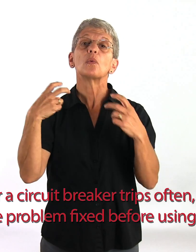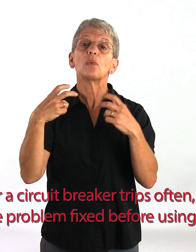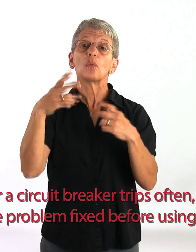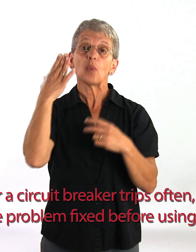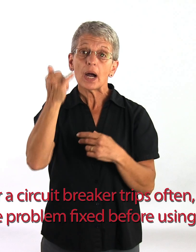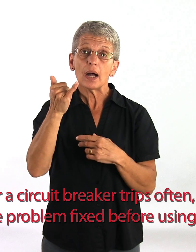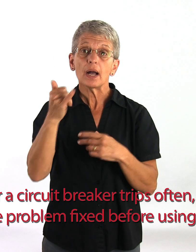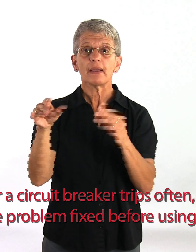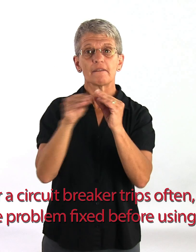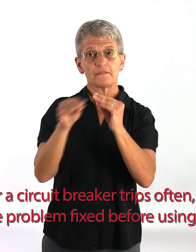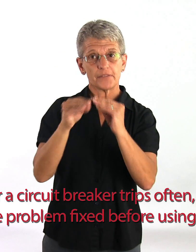using it again.